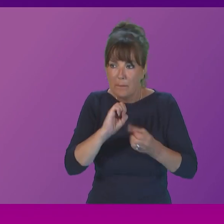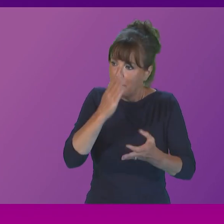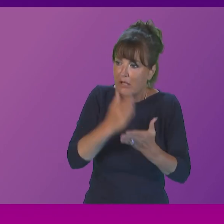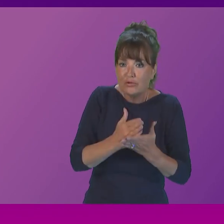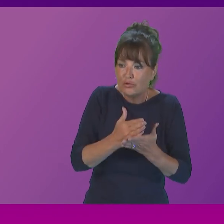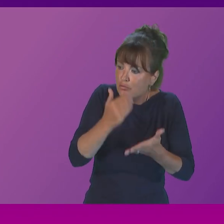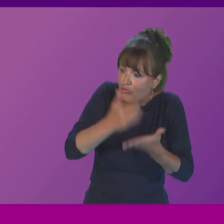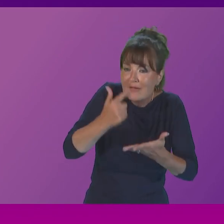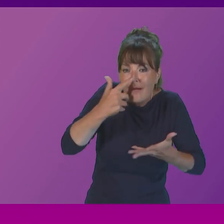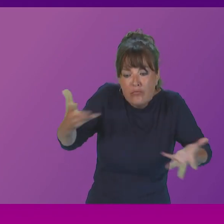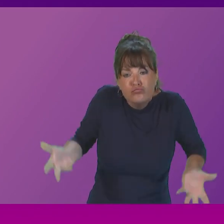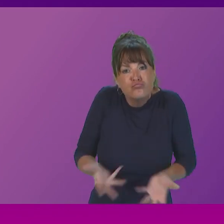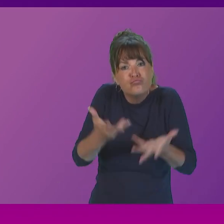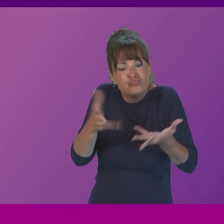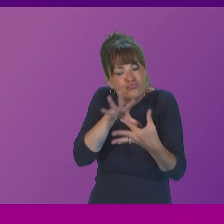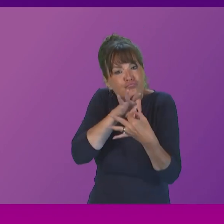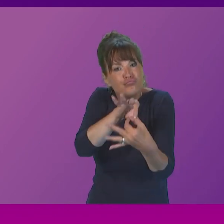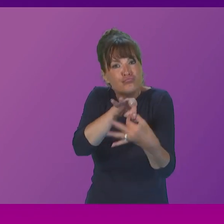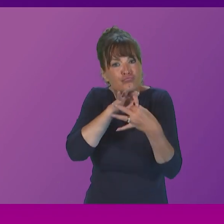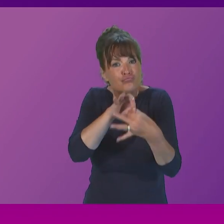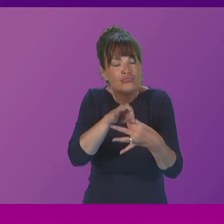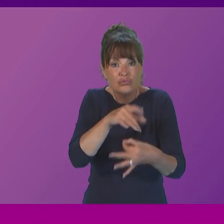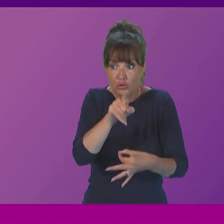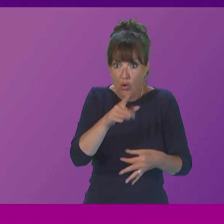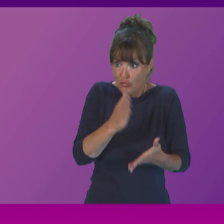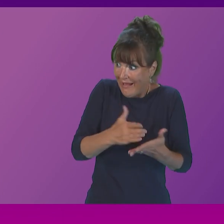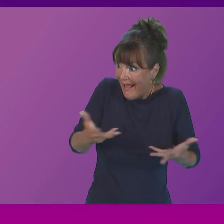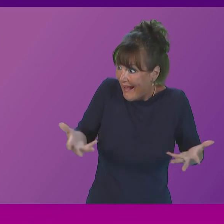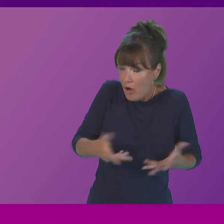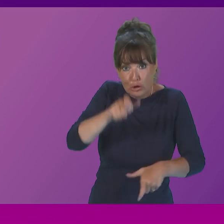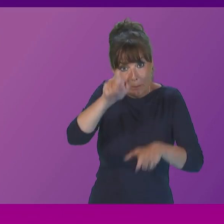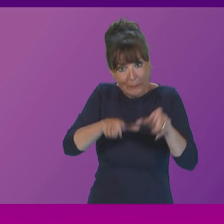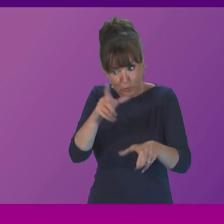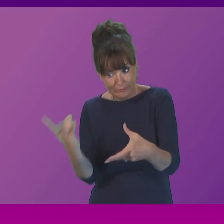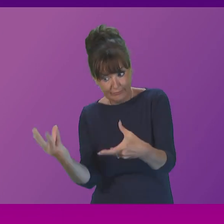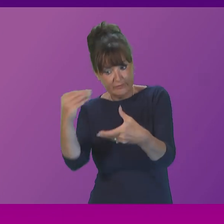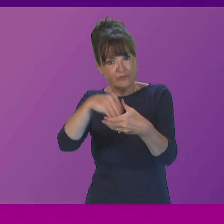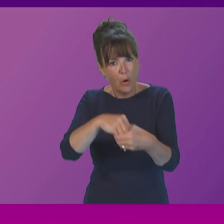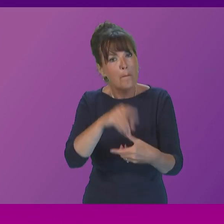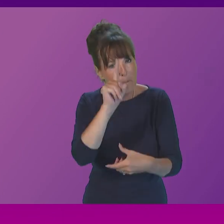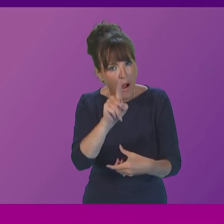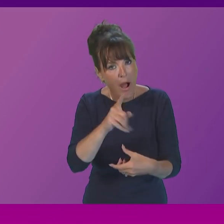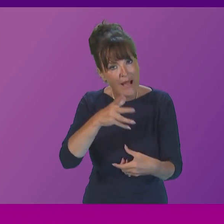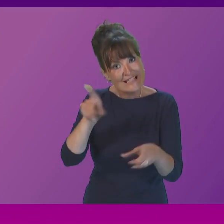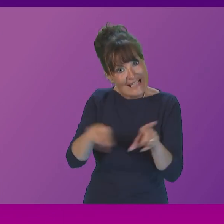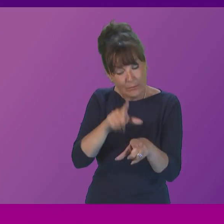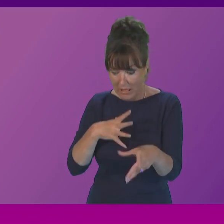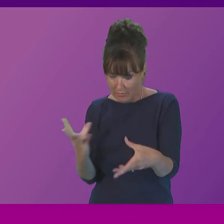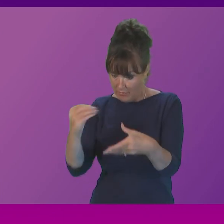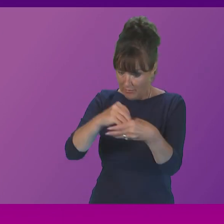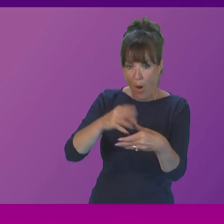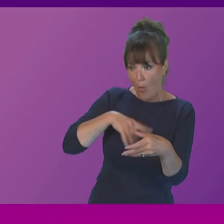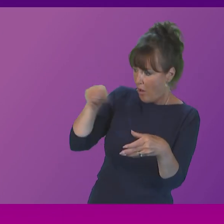enable trust, and encourage not just for doors to be open for people to participate in, but for them to feel fully welcome when they do come through